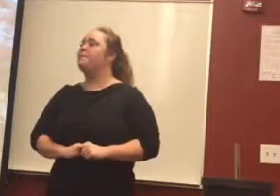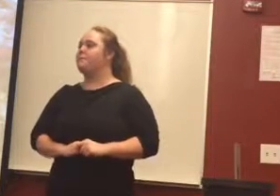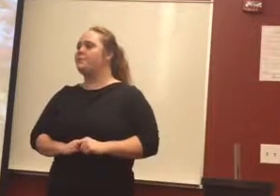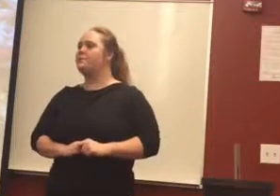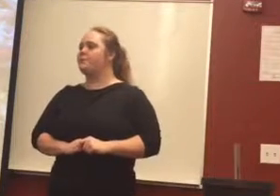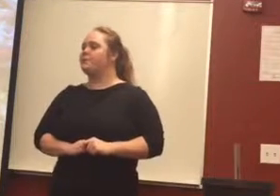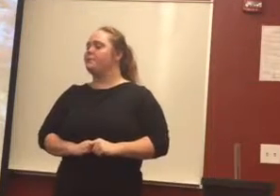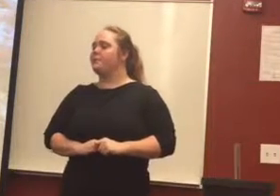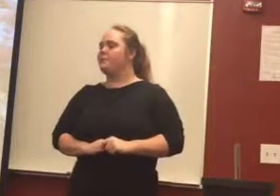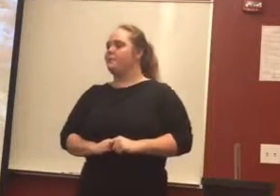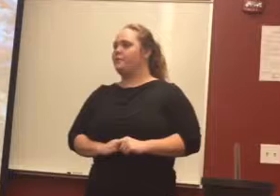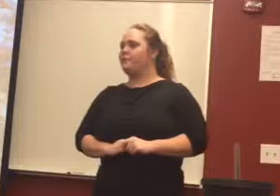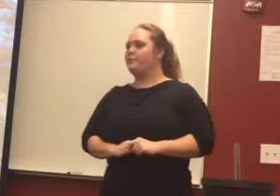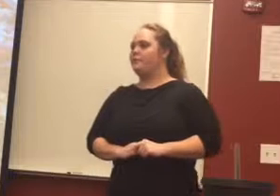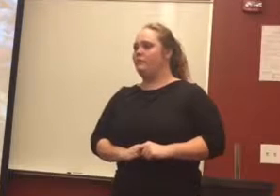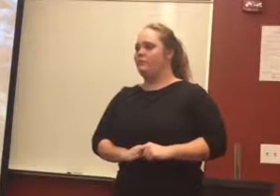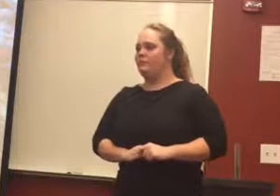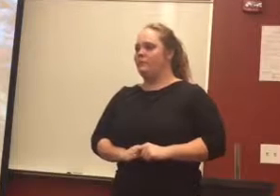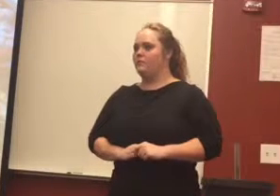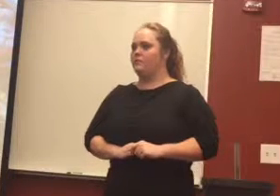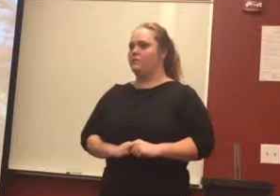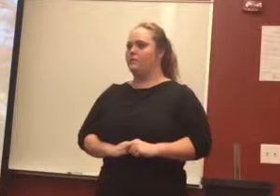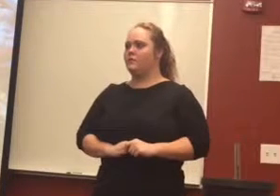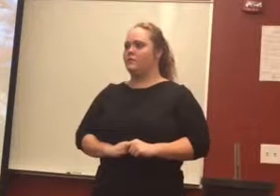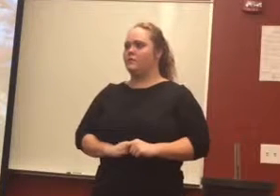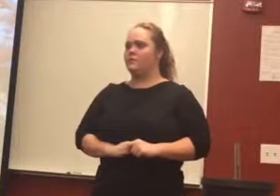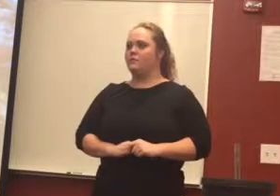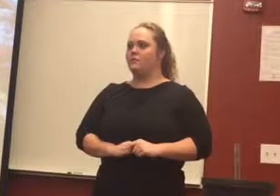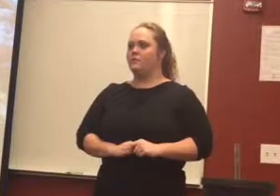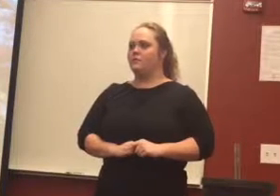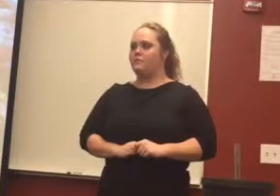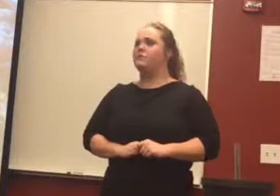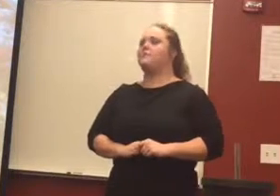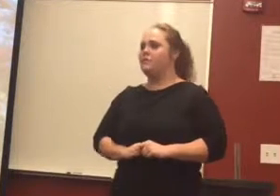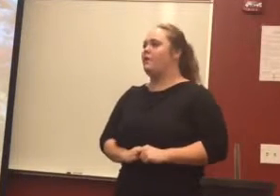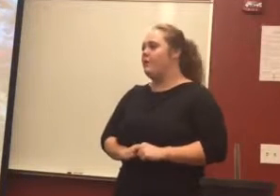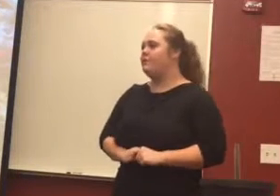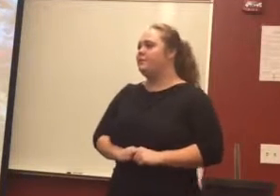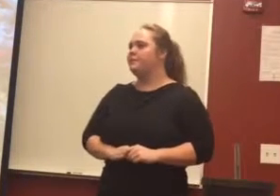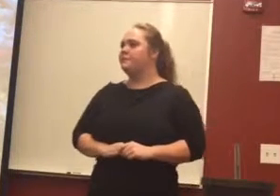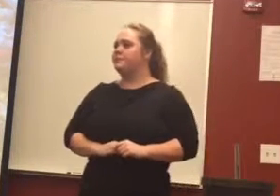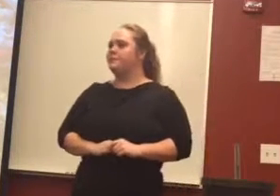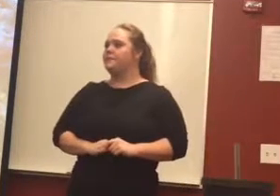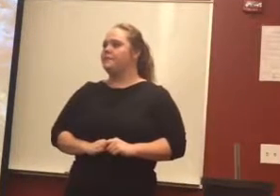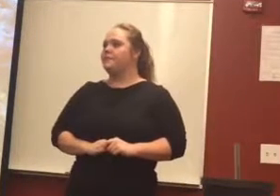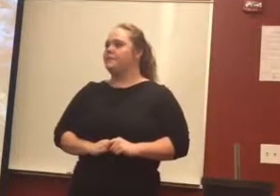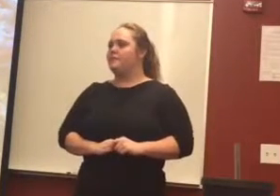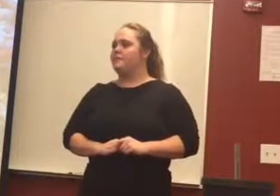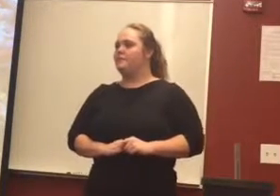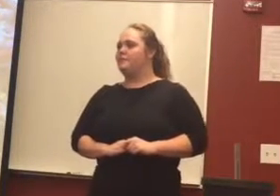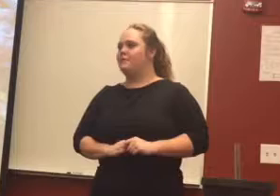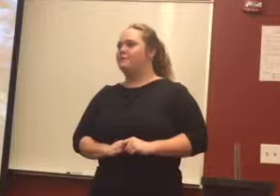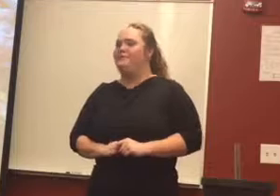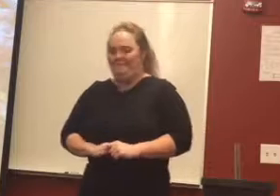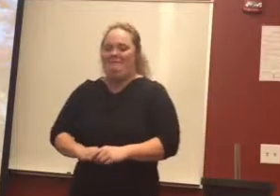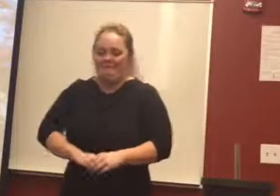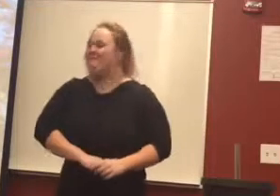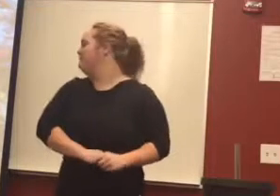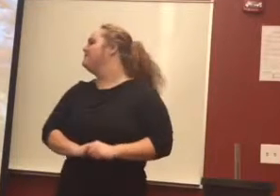because you're not having that personal engagement with your audience. That's part of the fun that we're having with her,